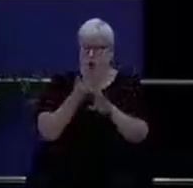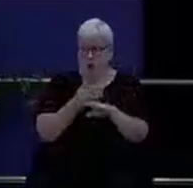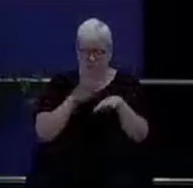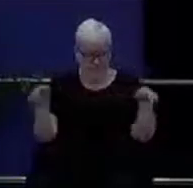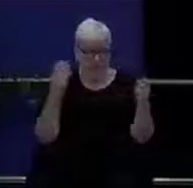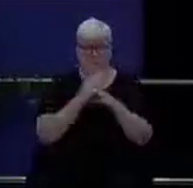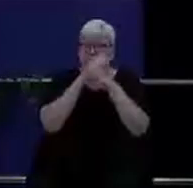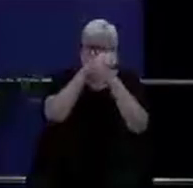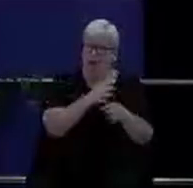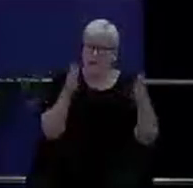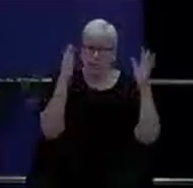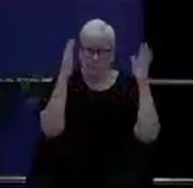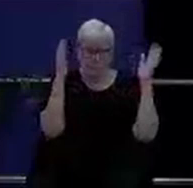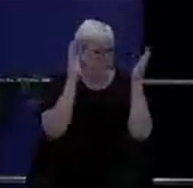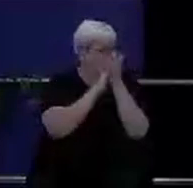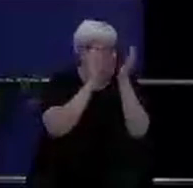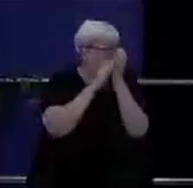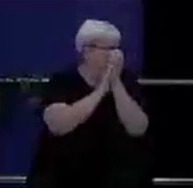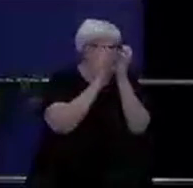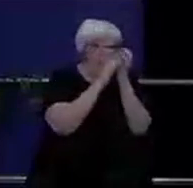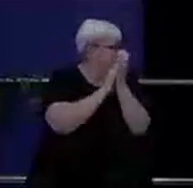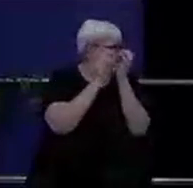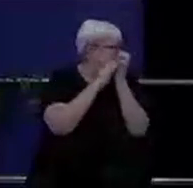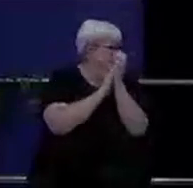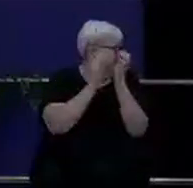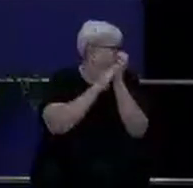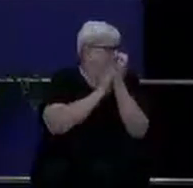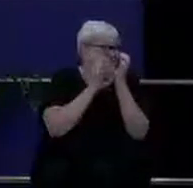week. So a big round of applause for Tim Baker.